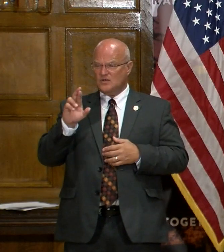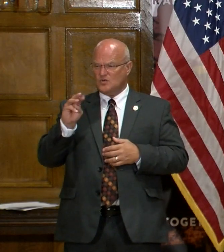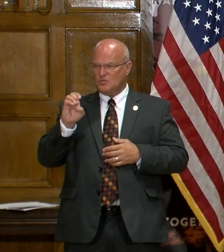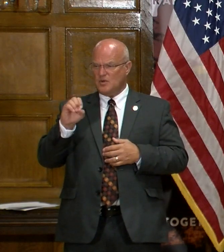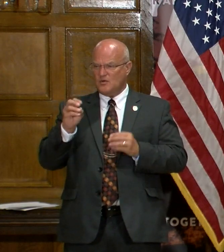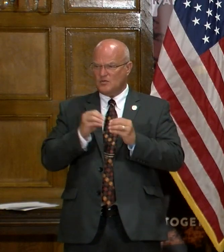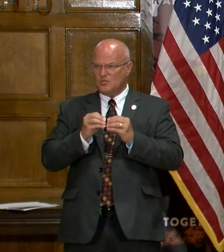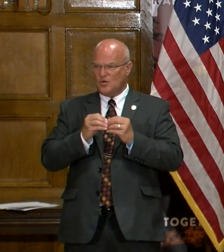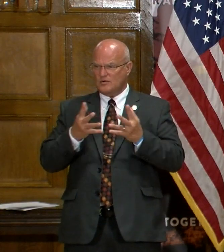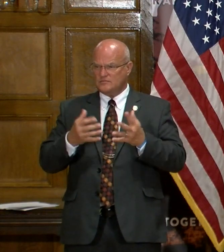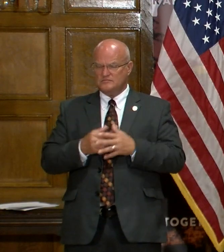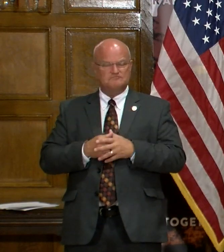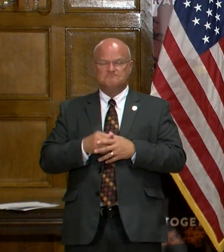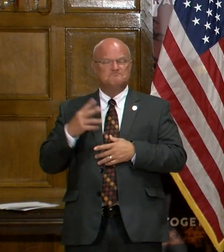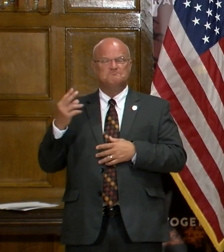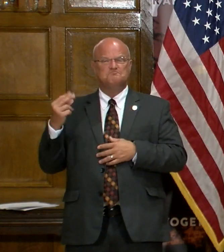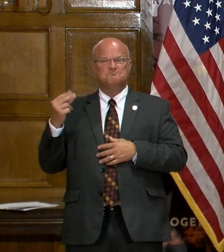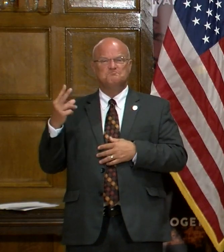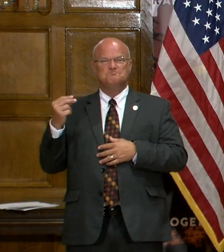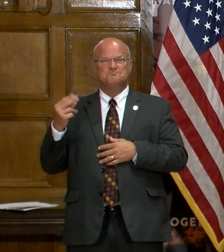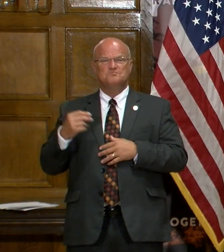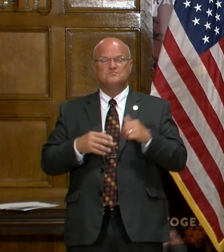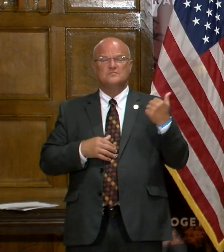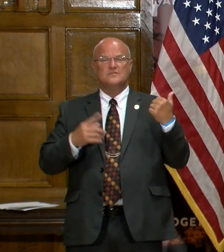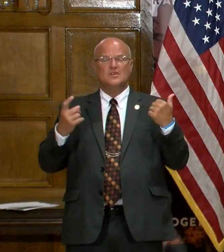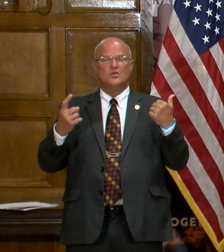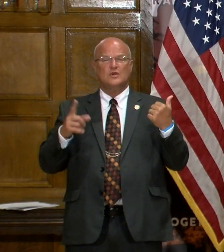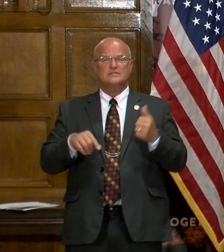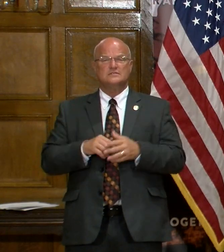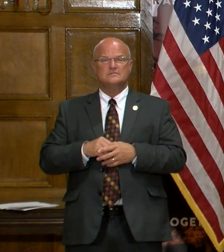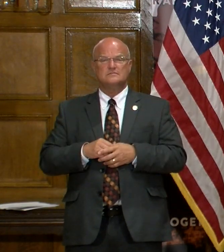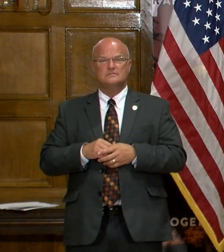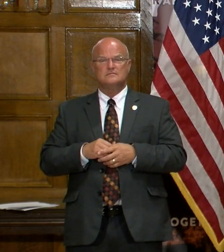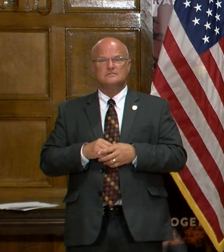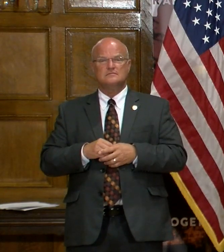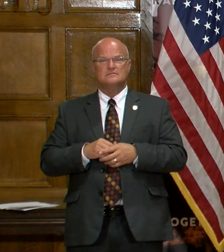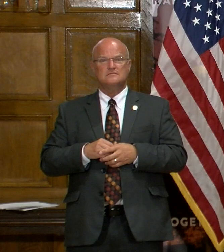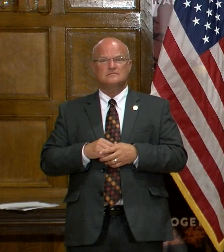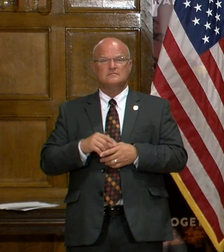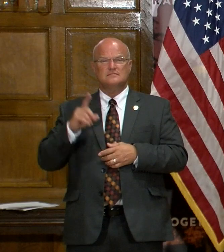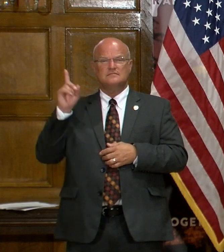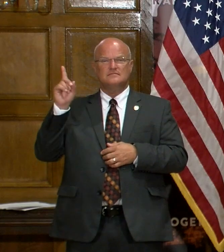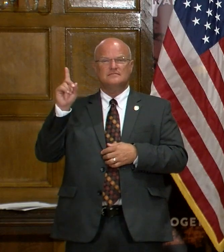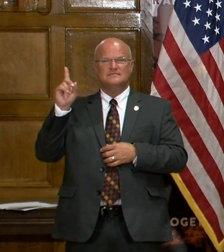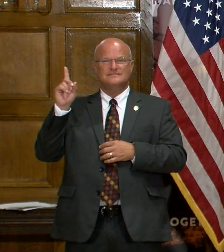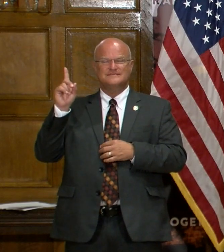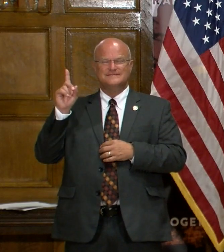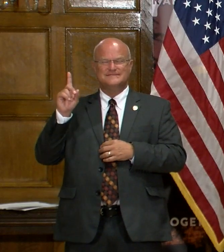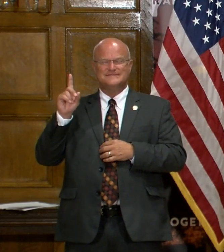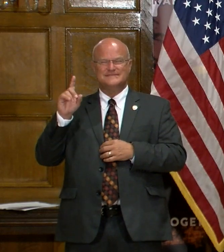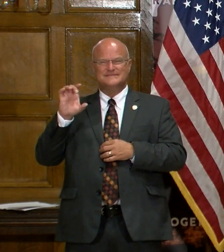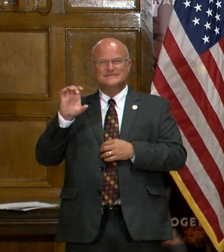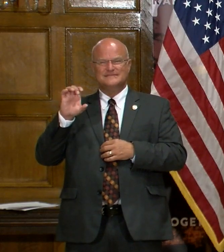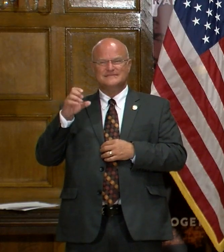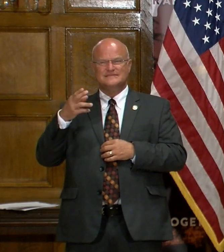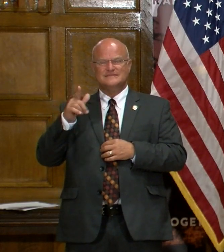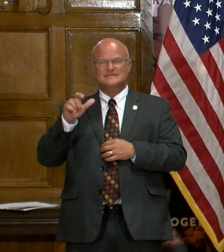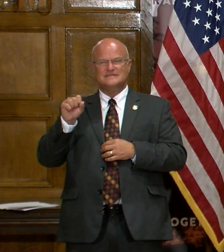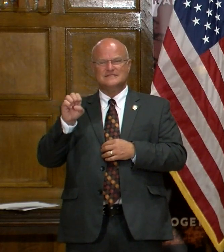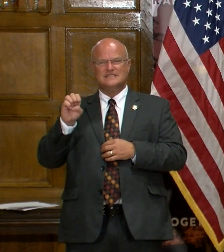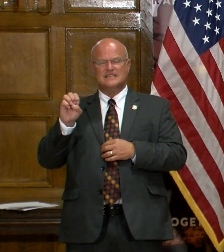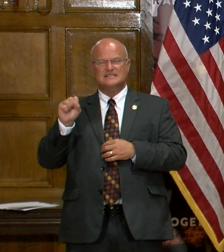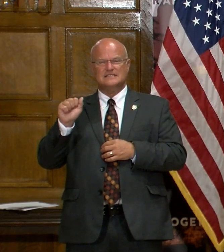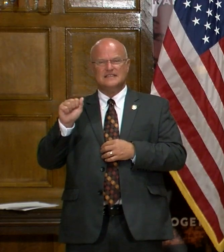have anything else on that? Another question? Governor, this is Chelsea Helms yes. with KNWA in Fayetteville. There